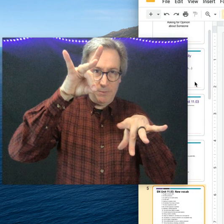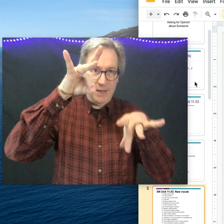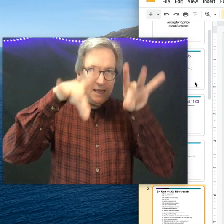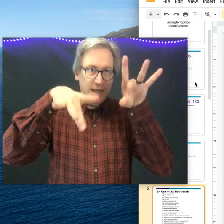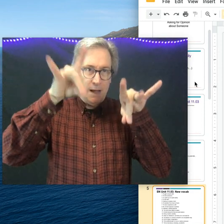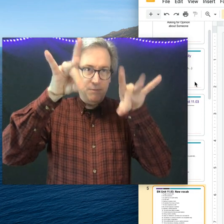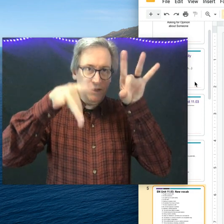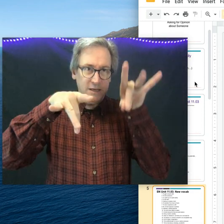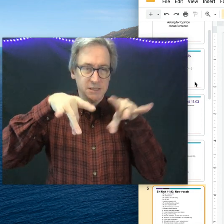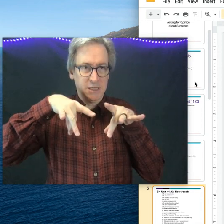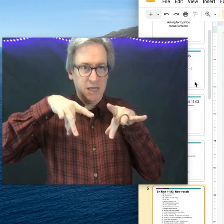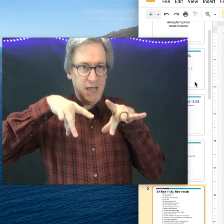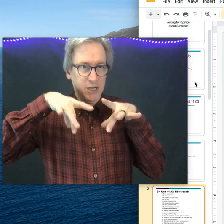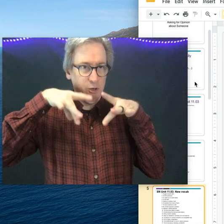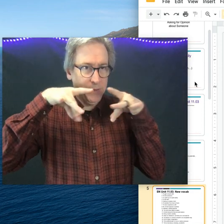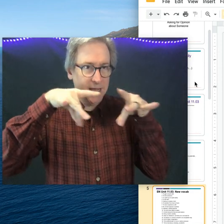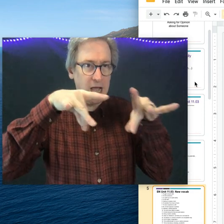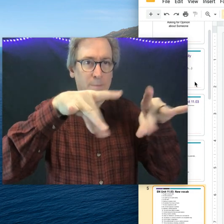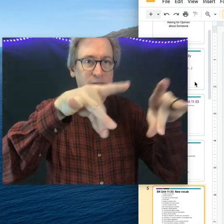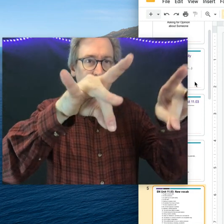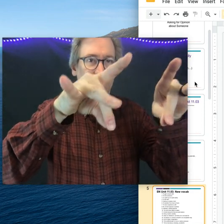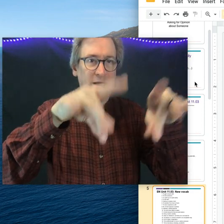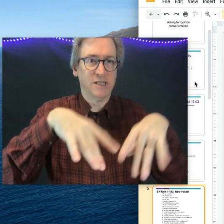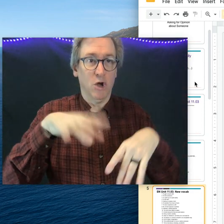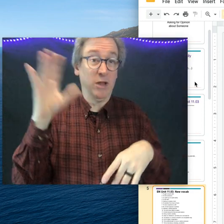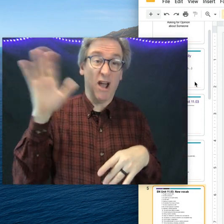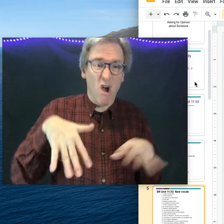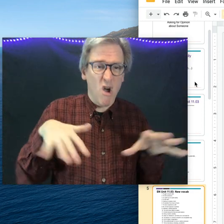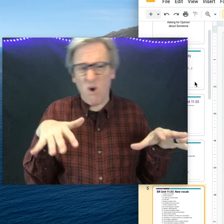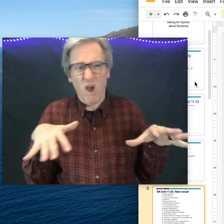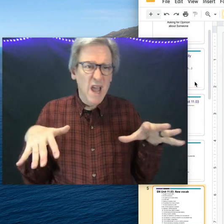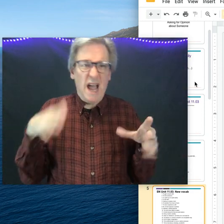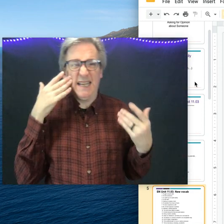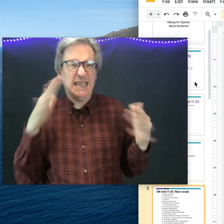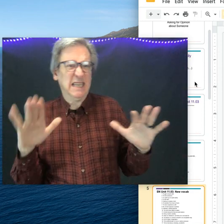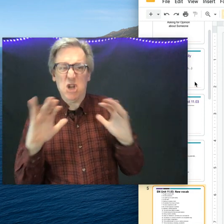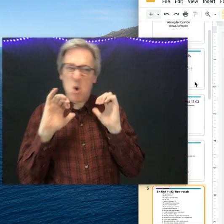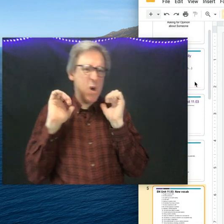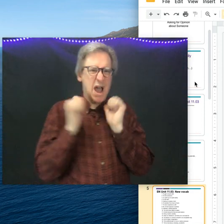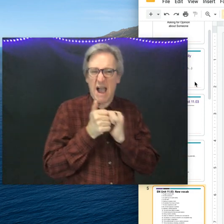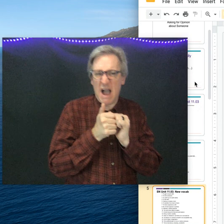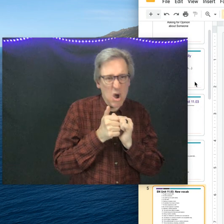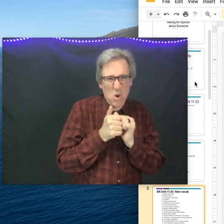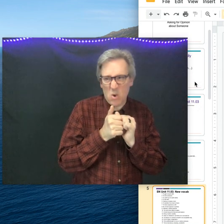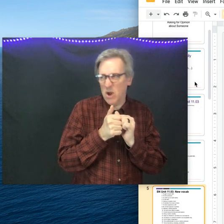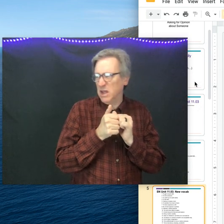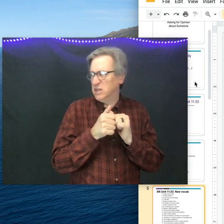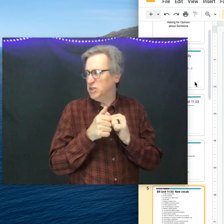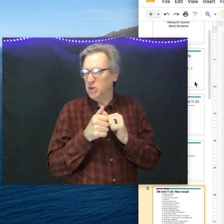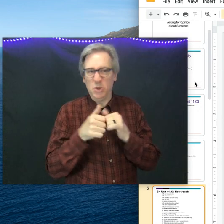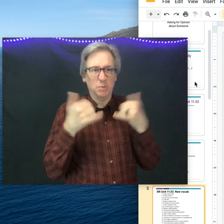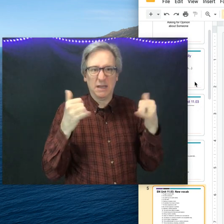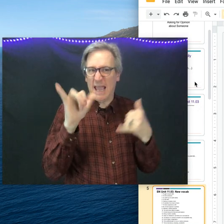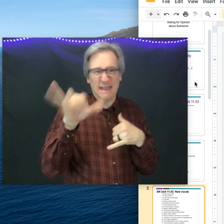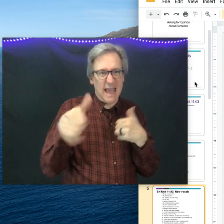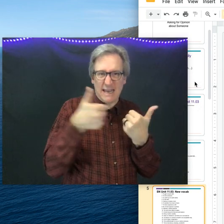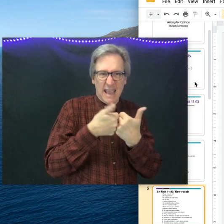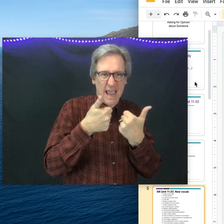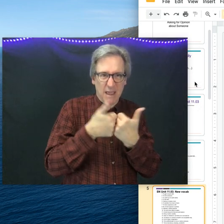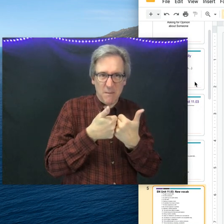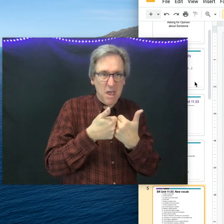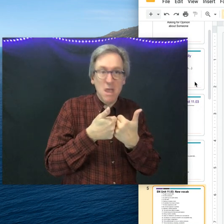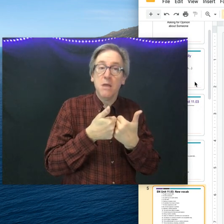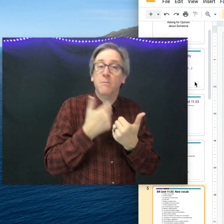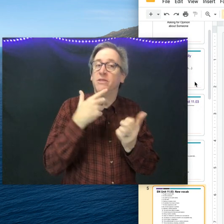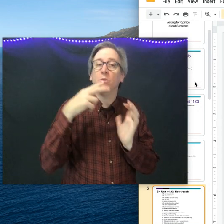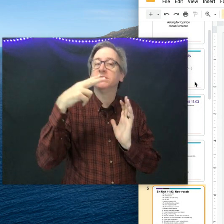Like you're picking up things and you pick up something. So like, oh, I didn't know how to play that